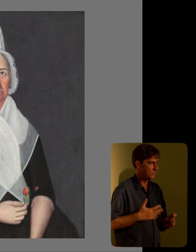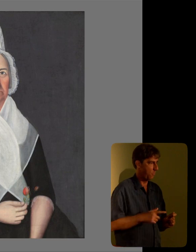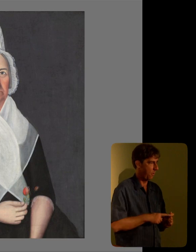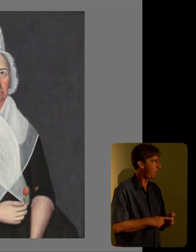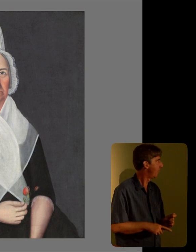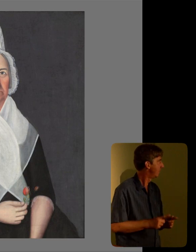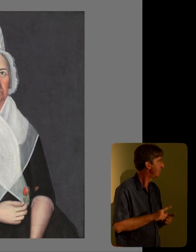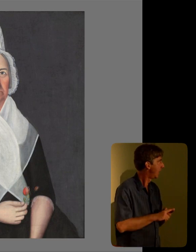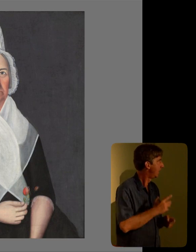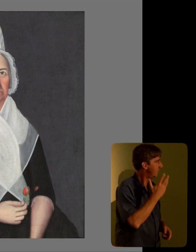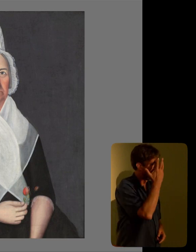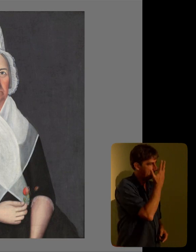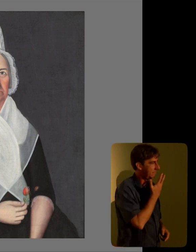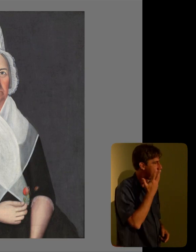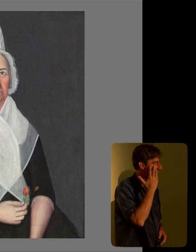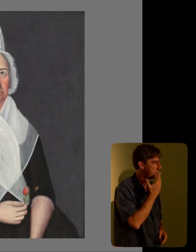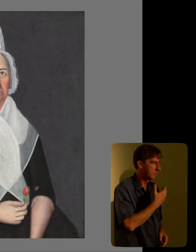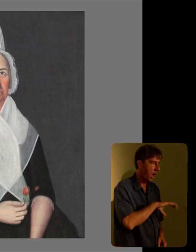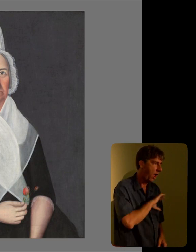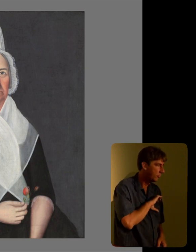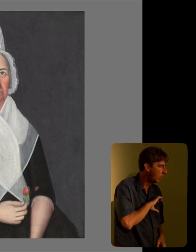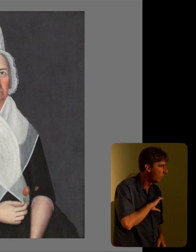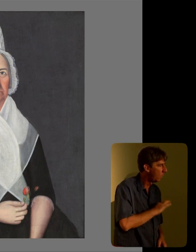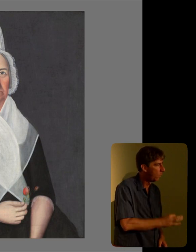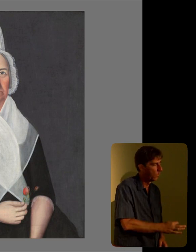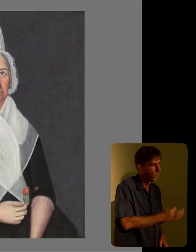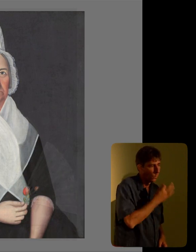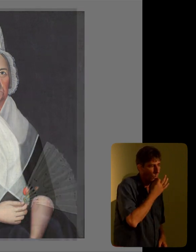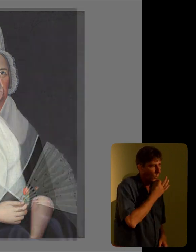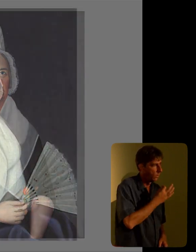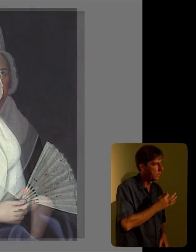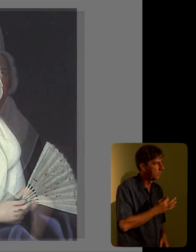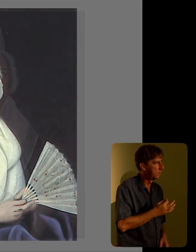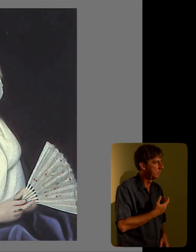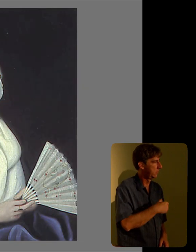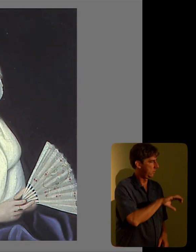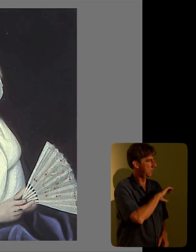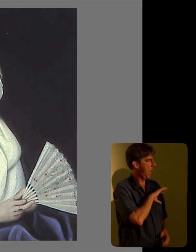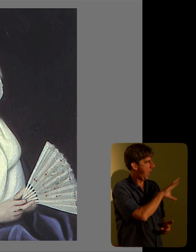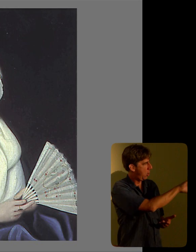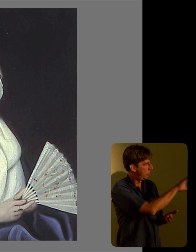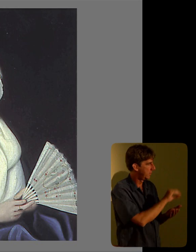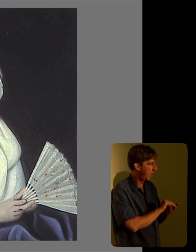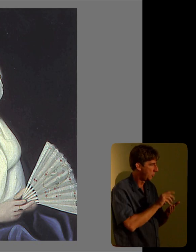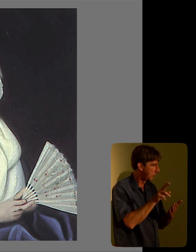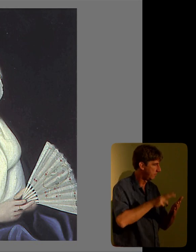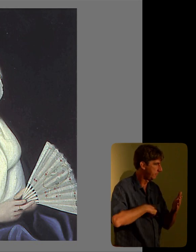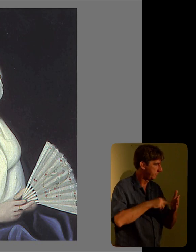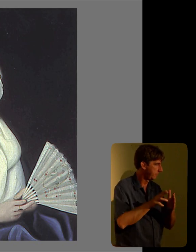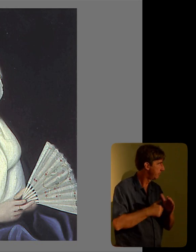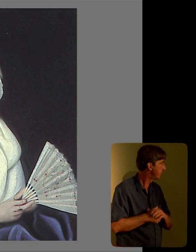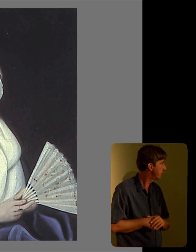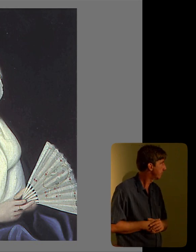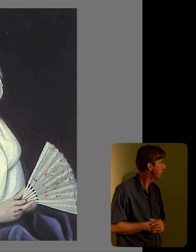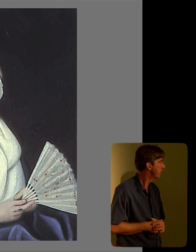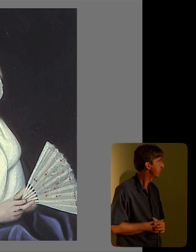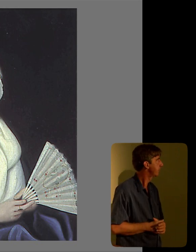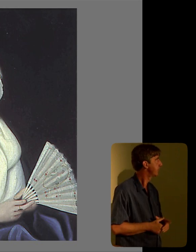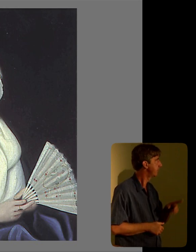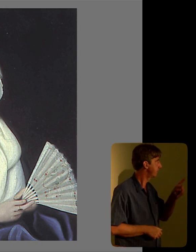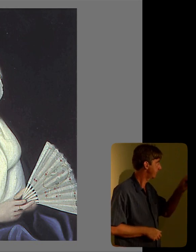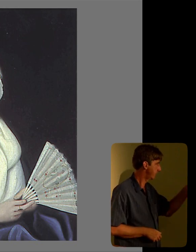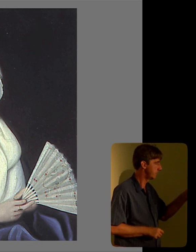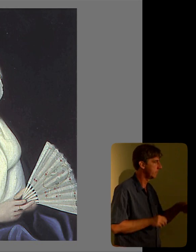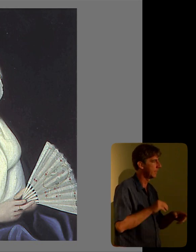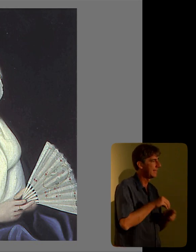character, he's just a master of characterization. And this is a painting that is in the